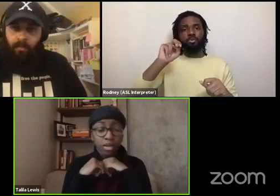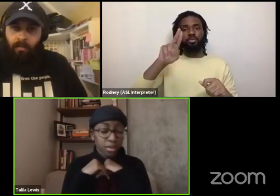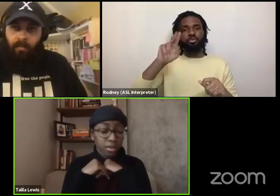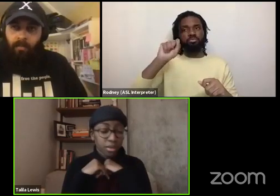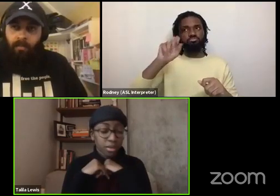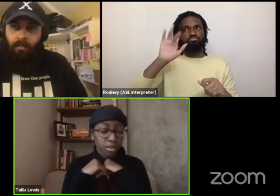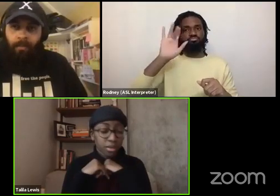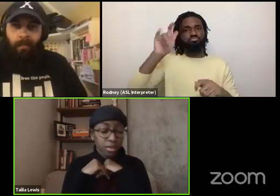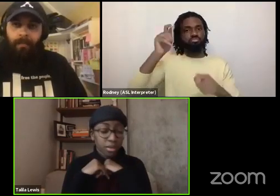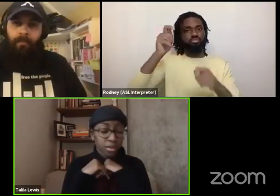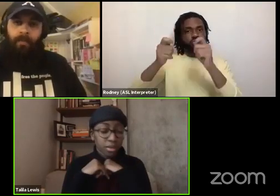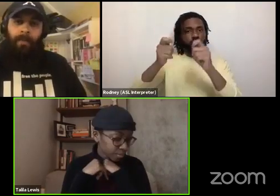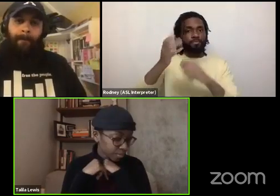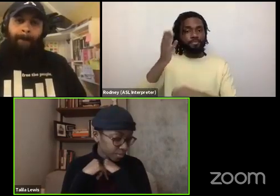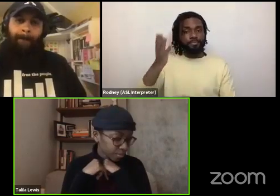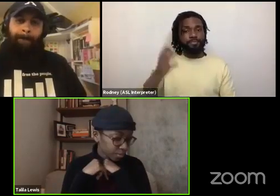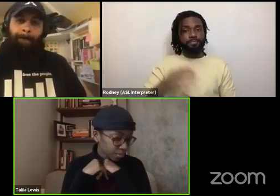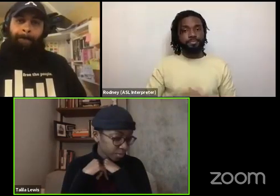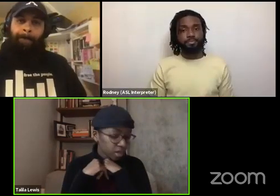And